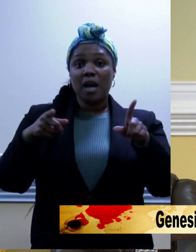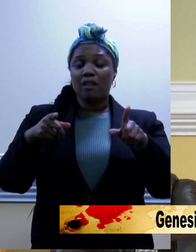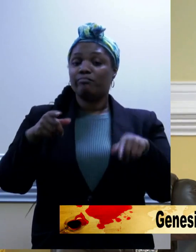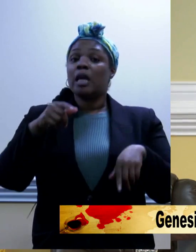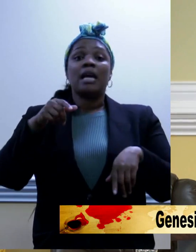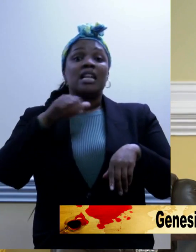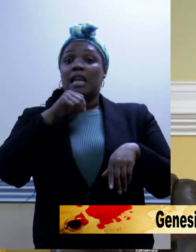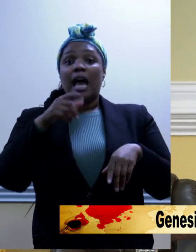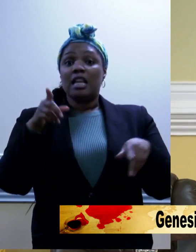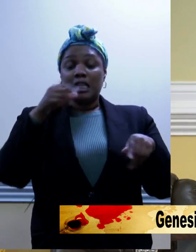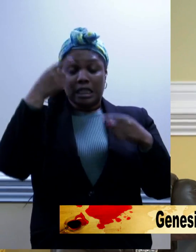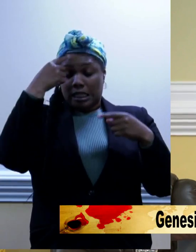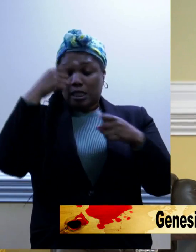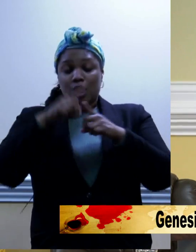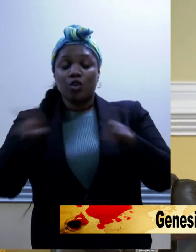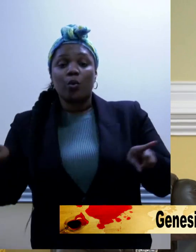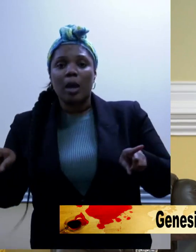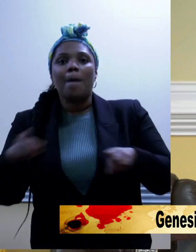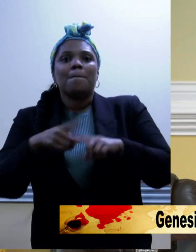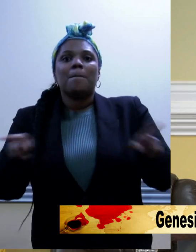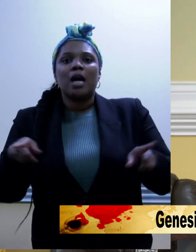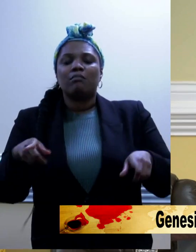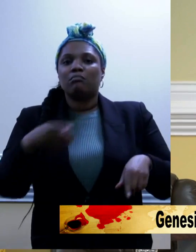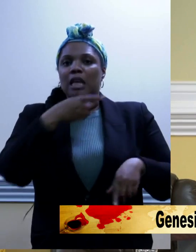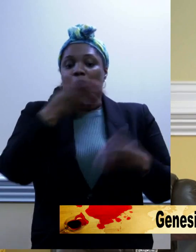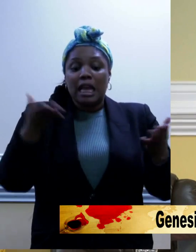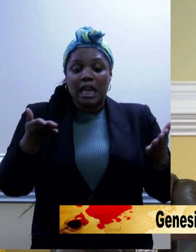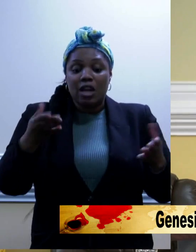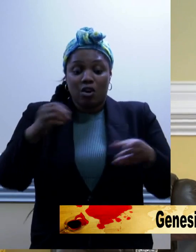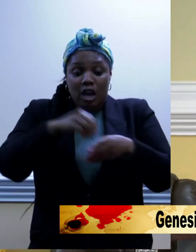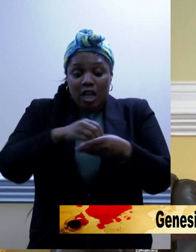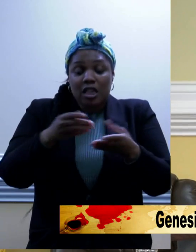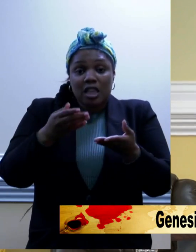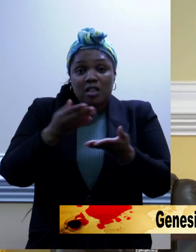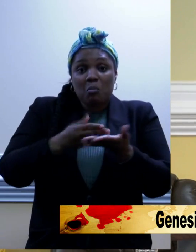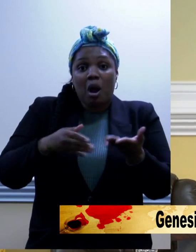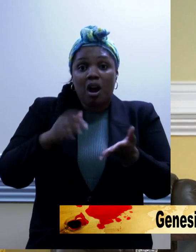like he didn't know what Abraham was going to do here, did he? Now I